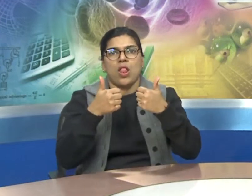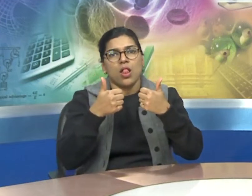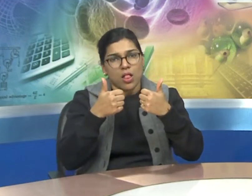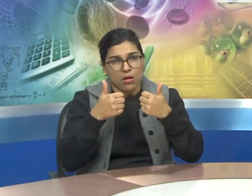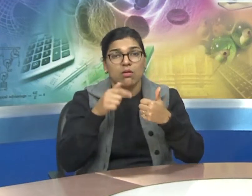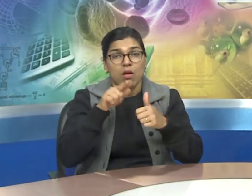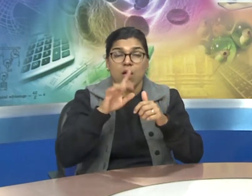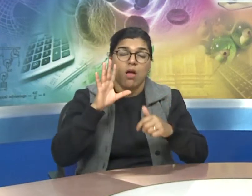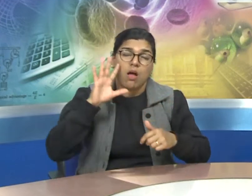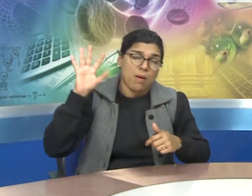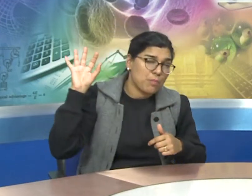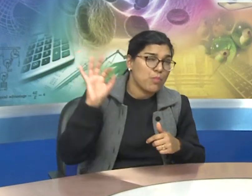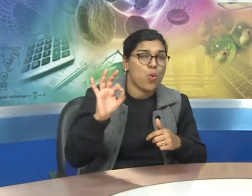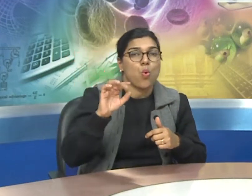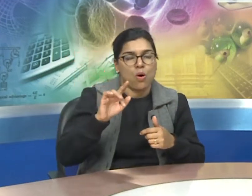which are very much required.